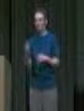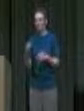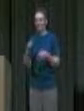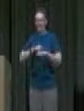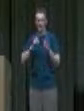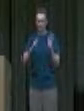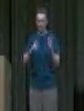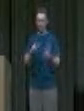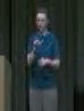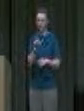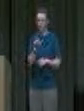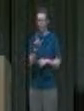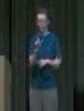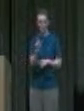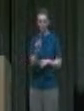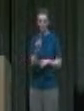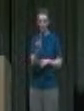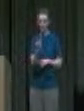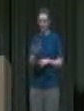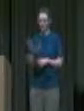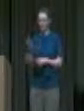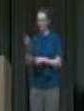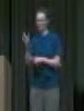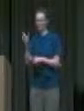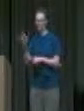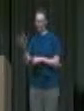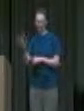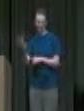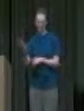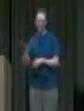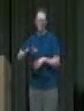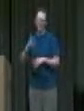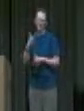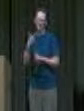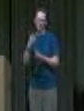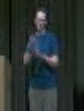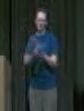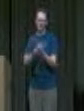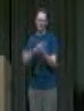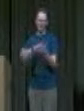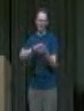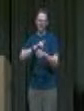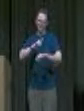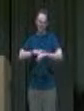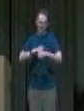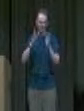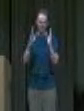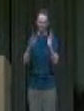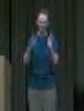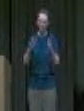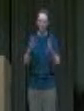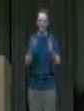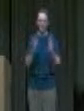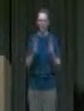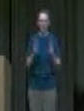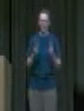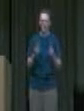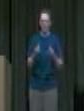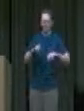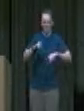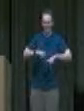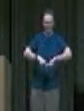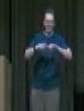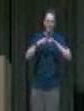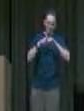be 2024 and 2025. There'll be about a 3-month interim for the winter season where we'll have to